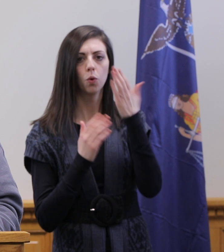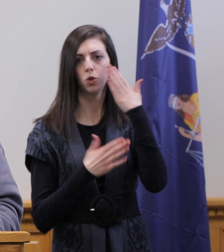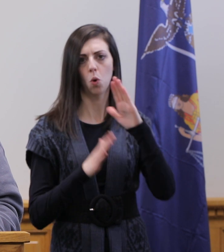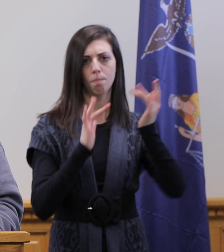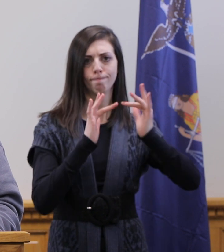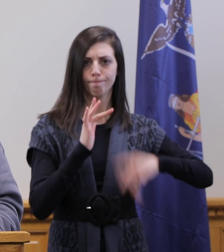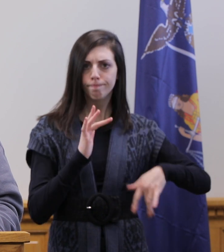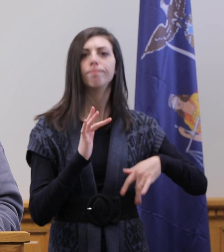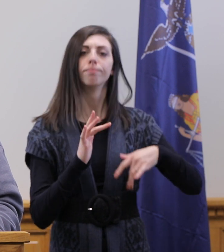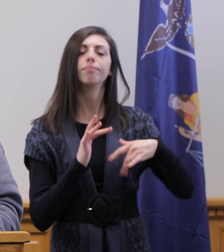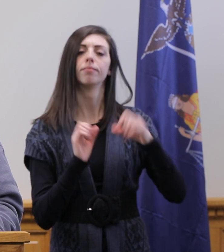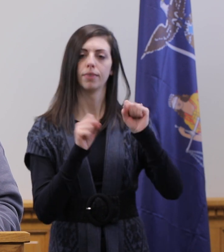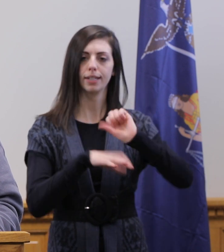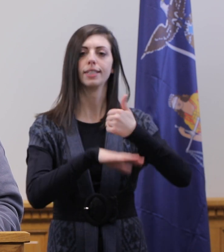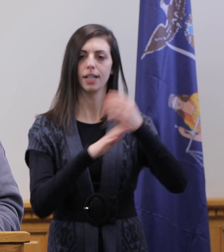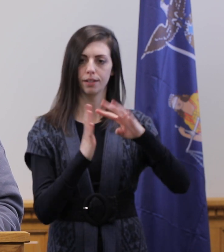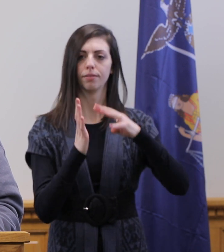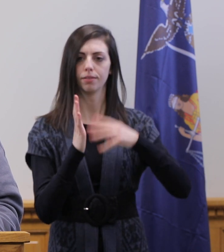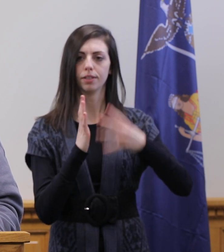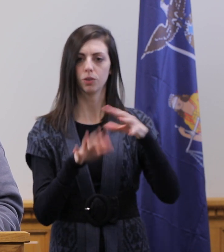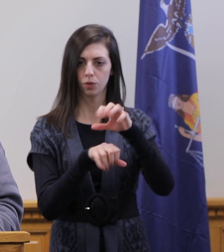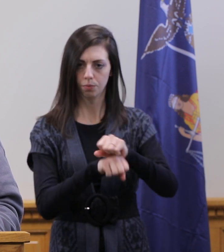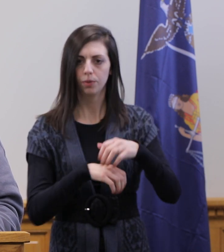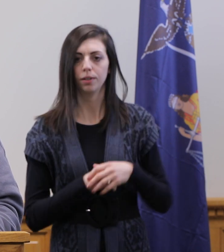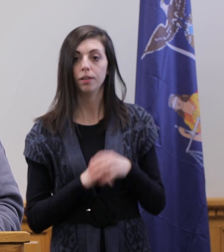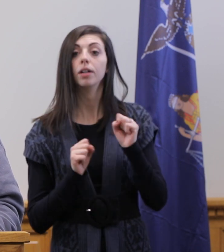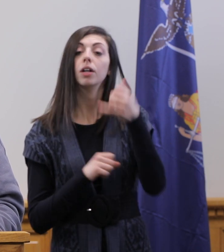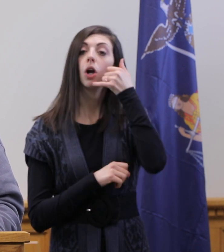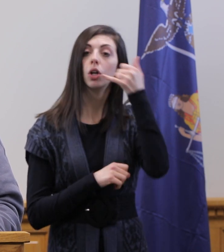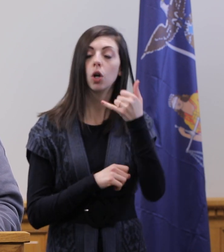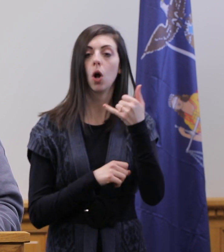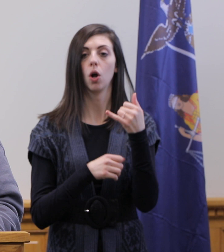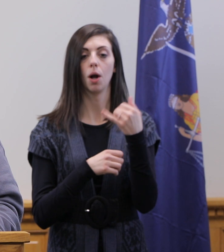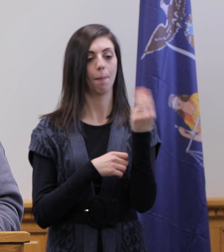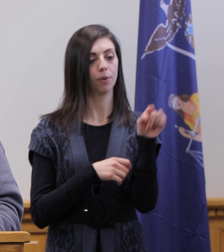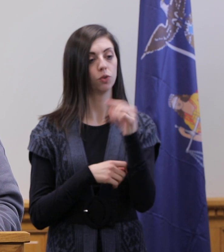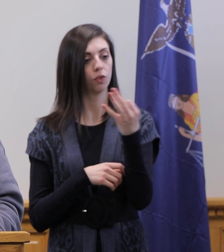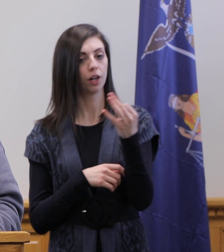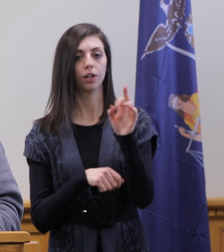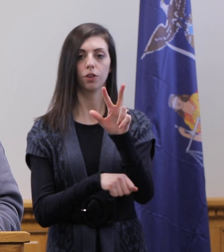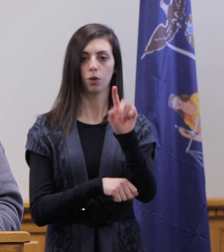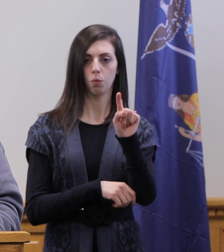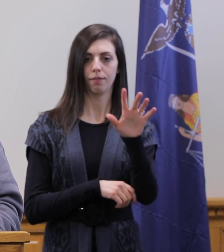available. Those aged 65 and older can call the office on weekdays at